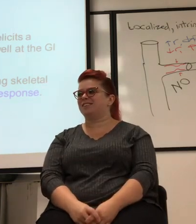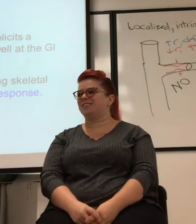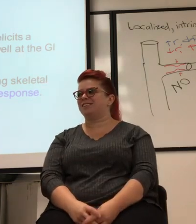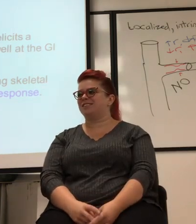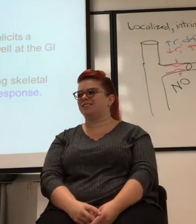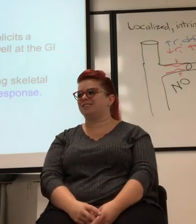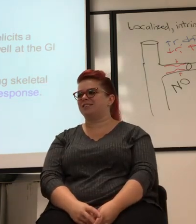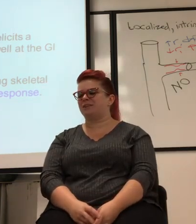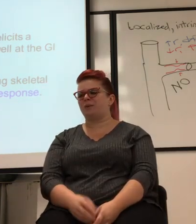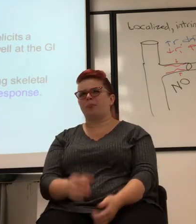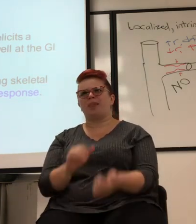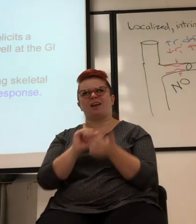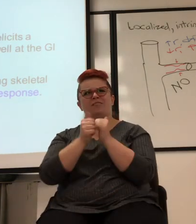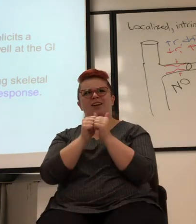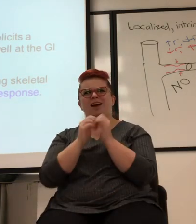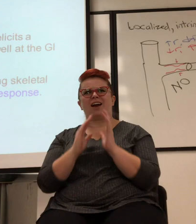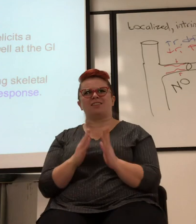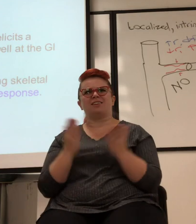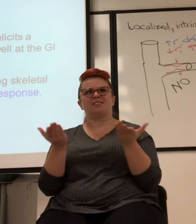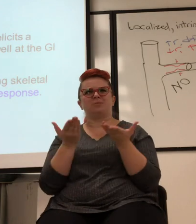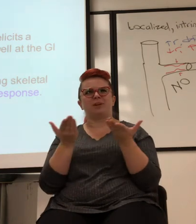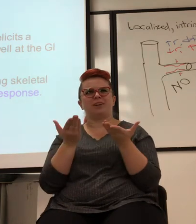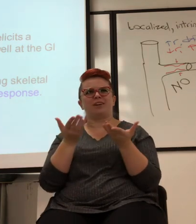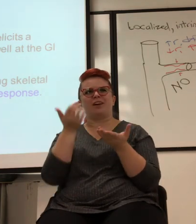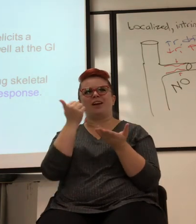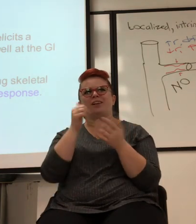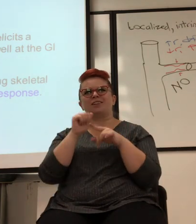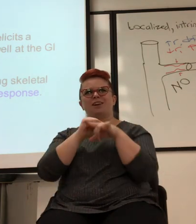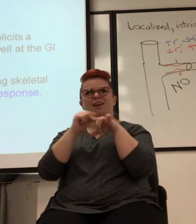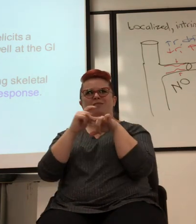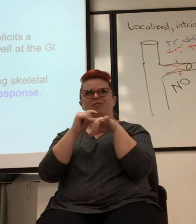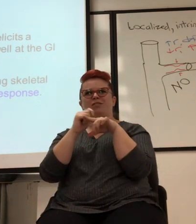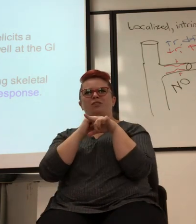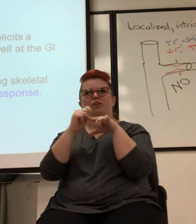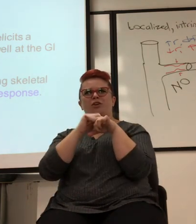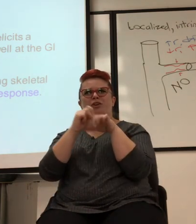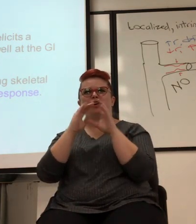Do I have any athletes in the room? Anyone ever been asked by a trainer to get in a whole tub of ice?